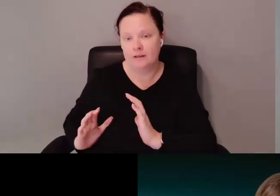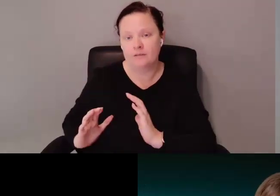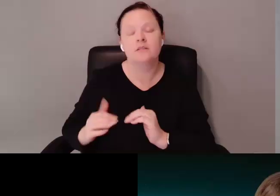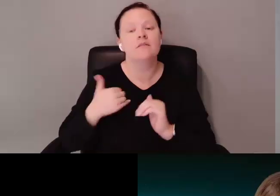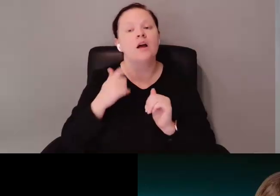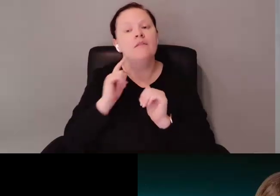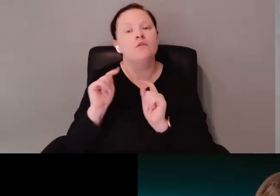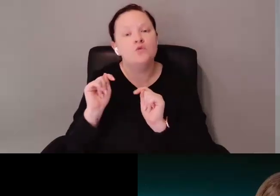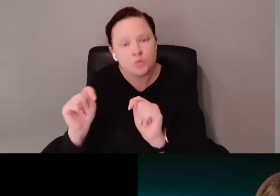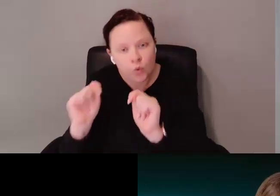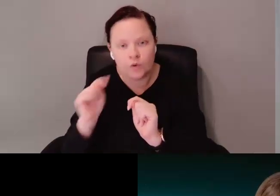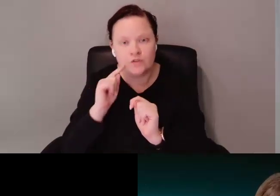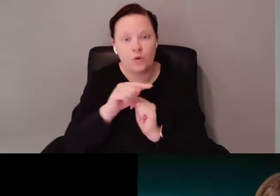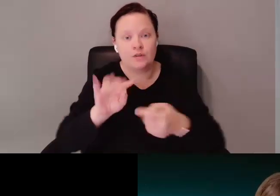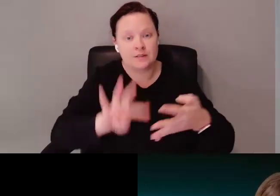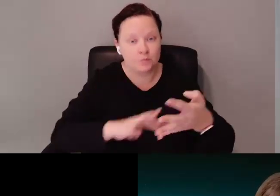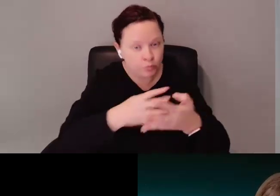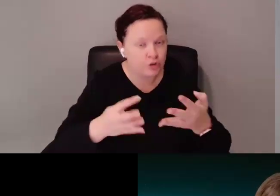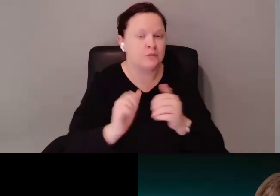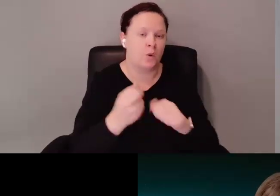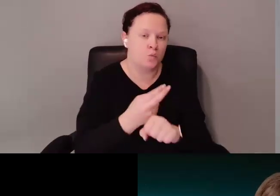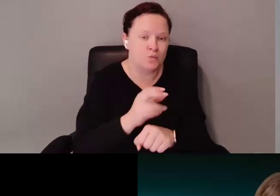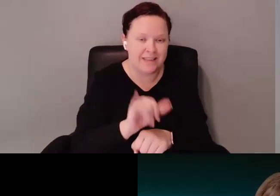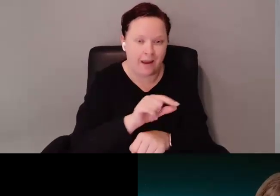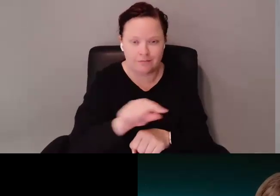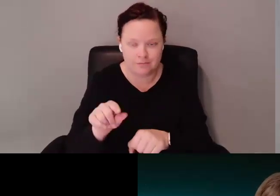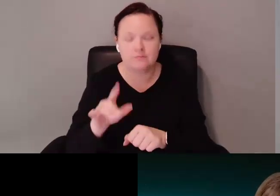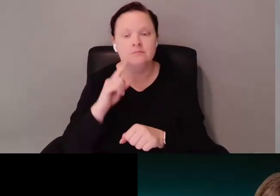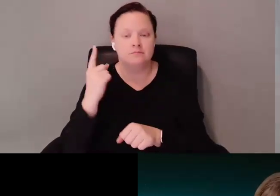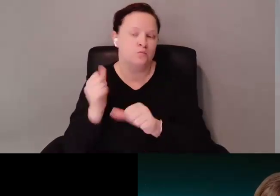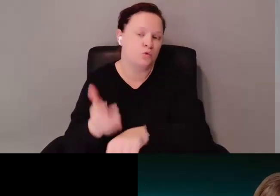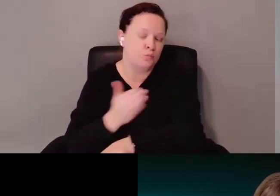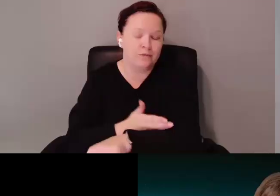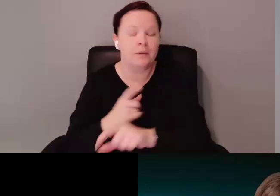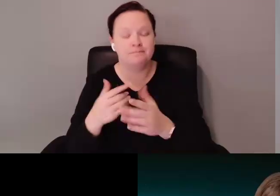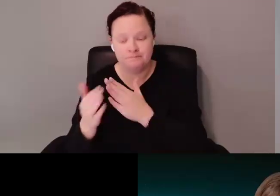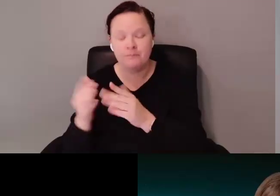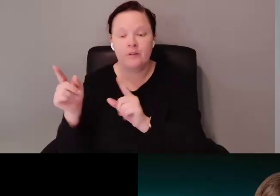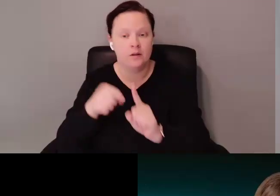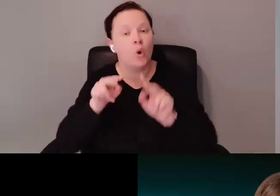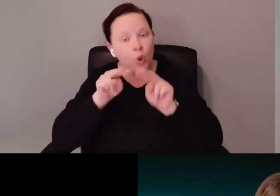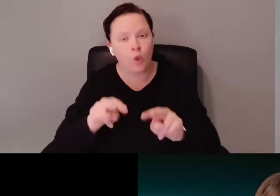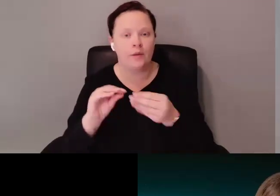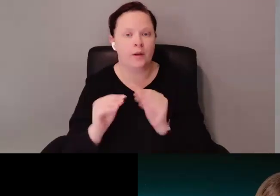tutorials for those spreadsheets. But I'm always trying to improve them. So breaking down the numbers, like for a knitted